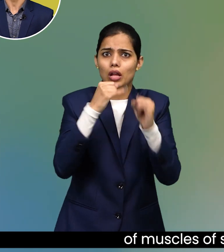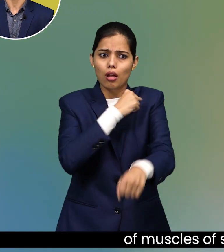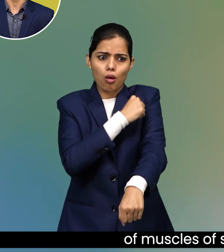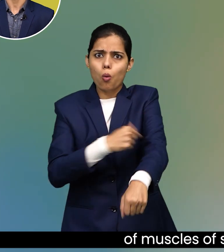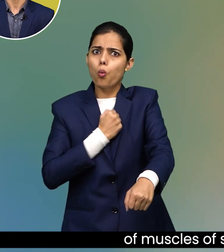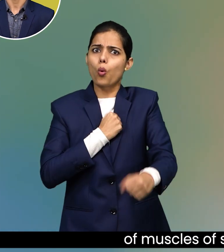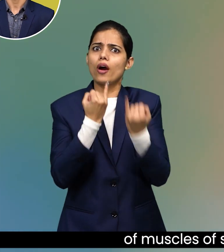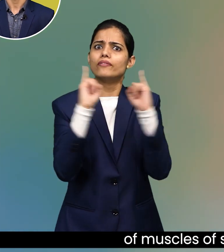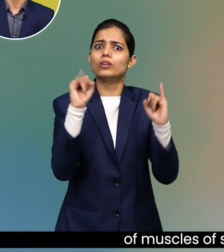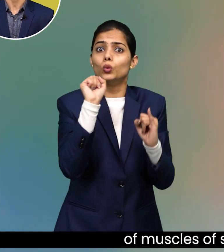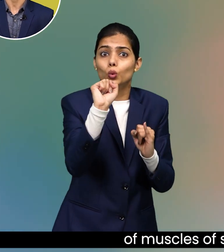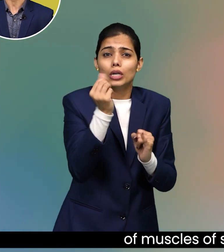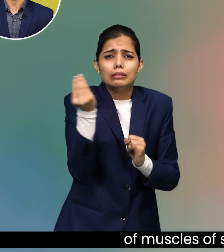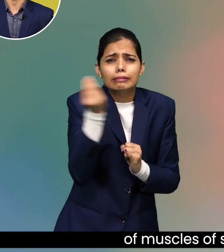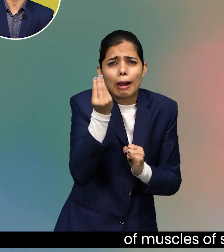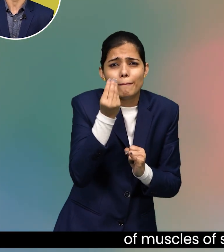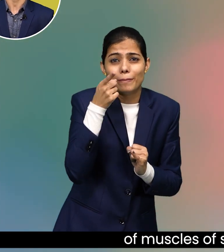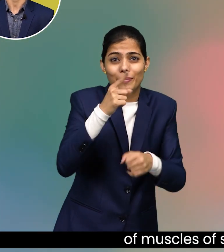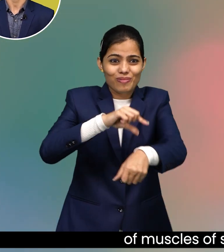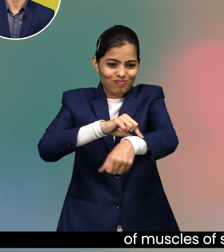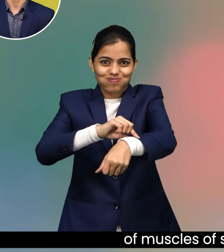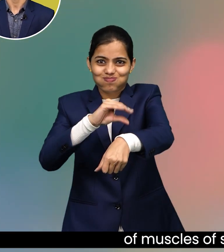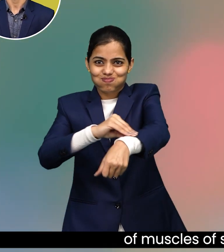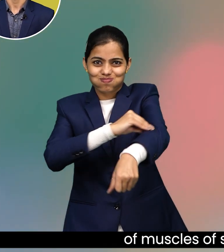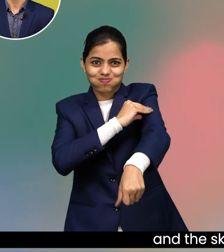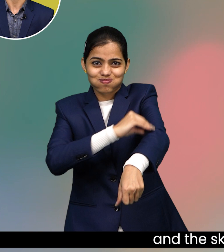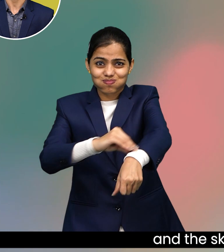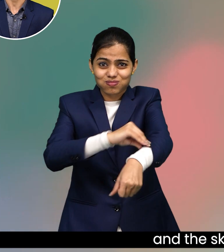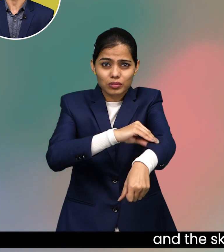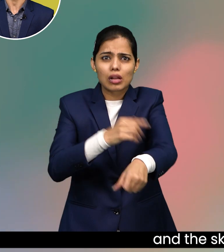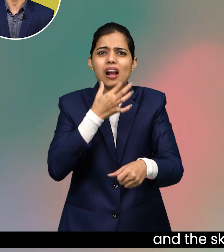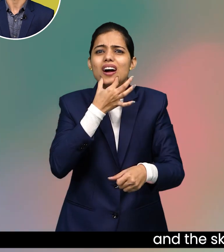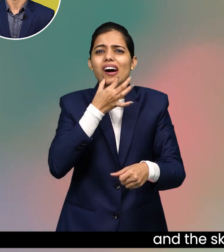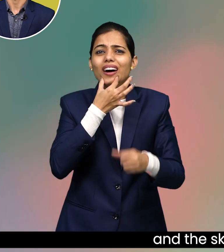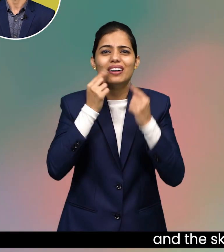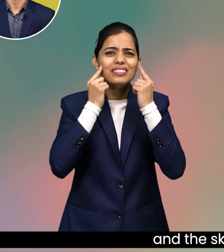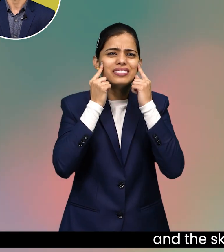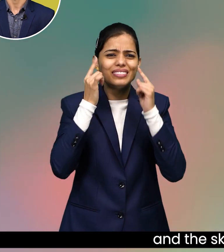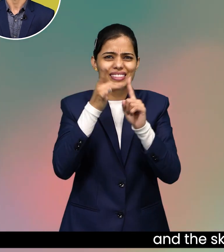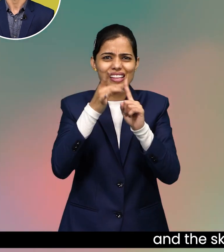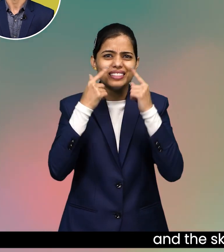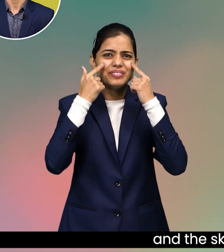of muscles of some areas of skin and the skeletal muscle.